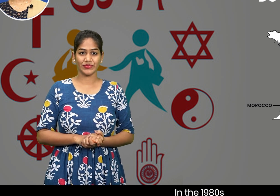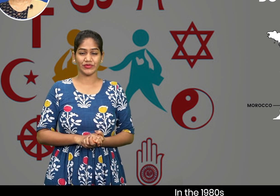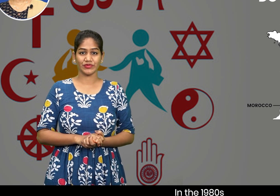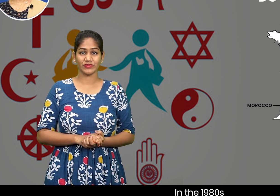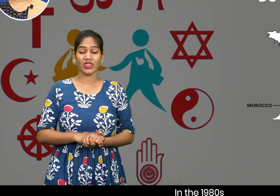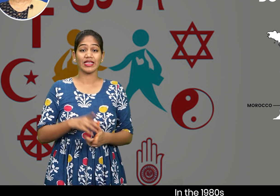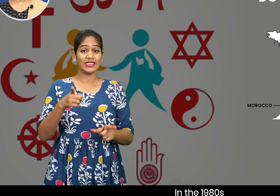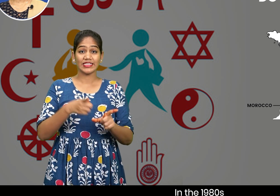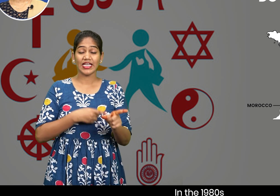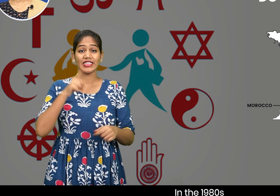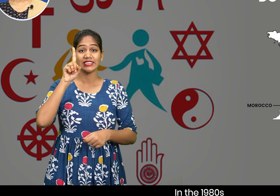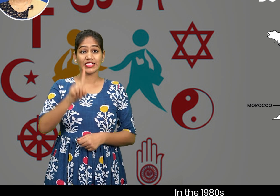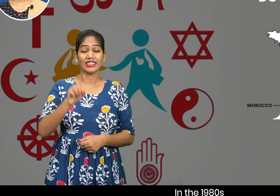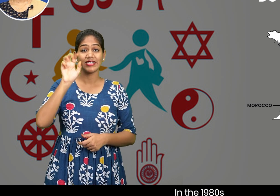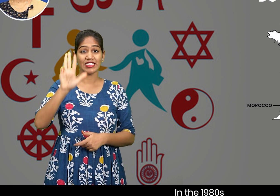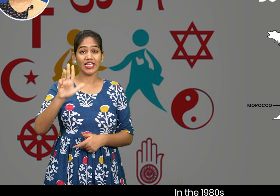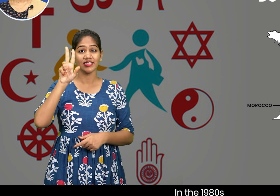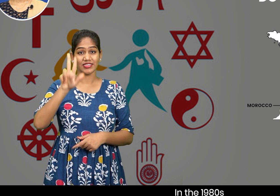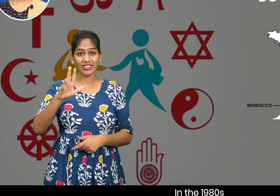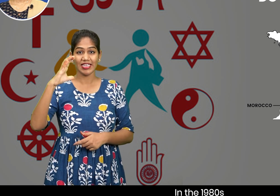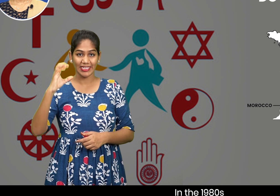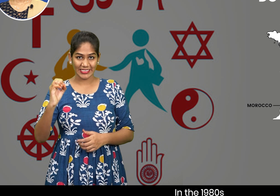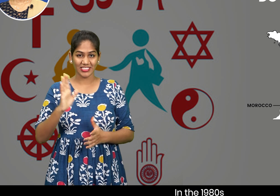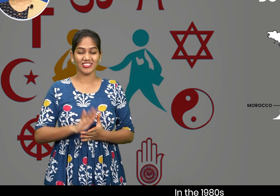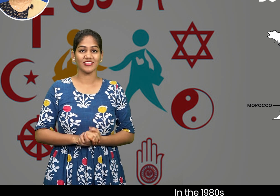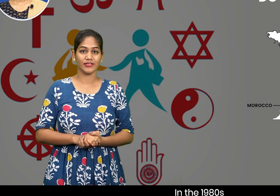In the 1980s,